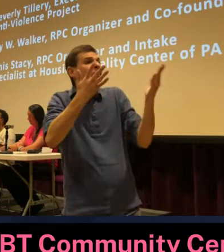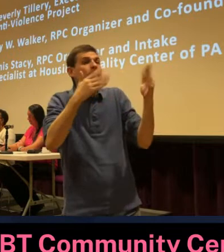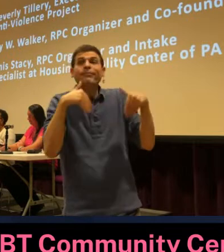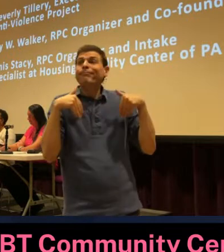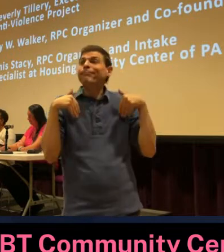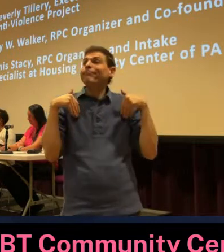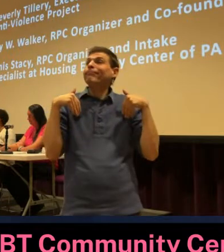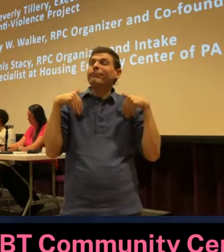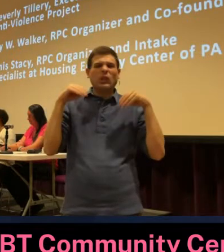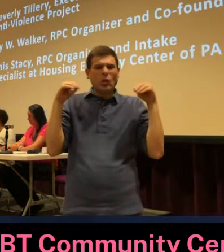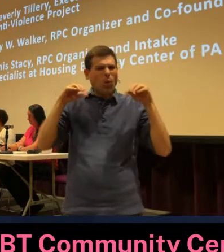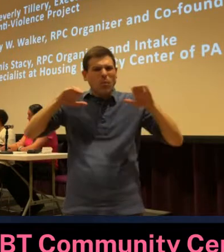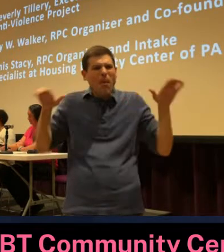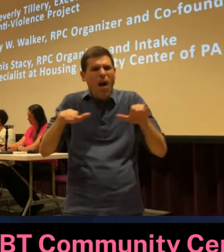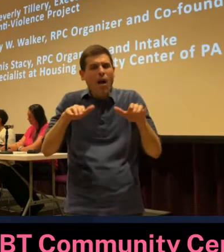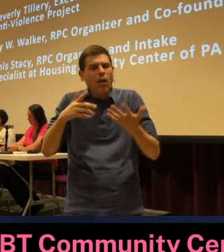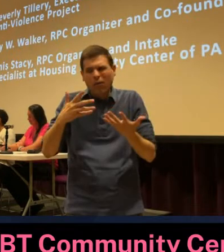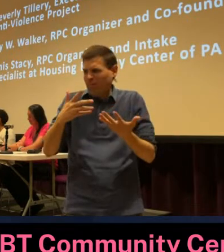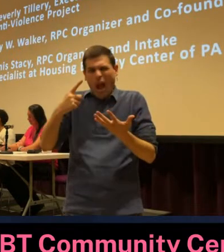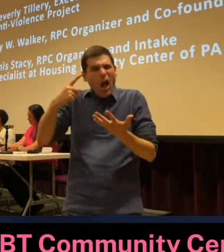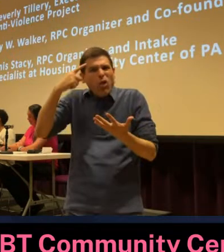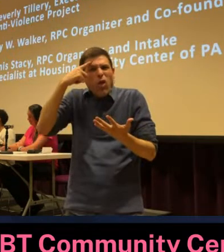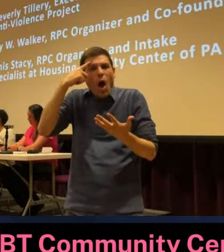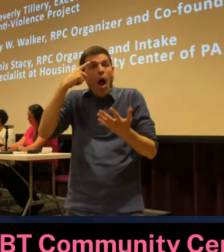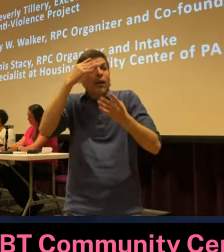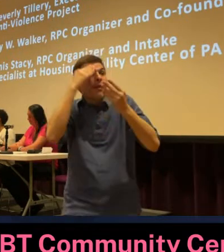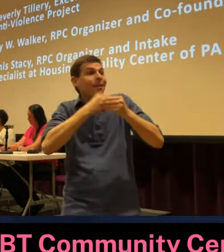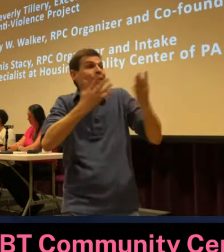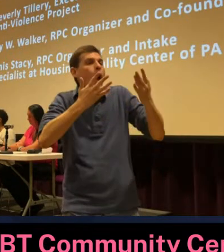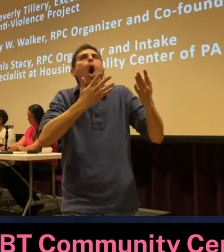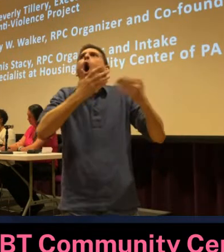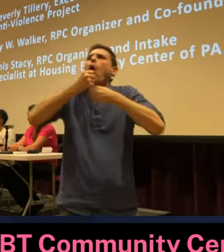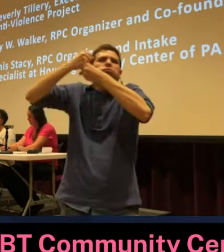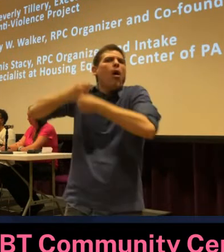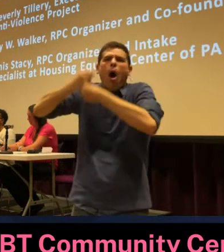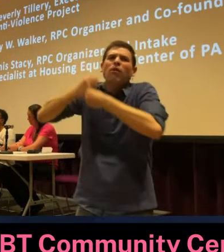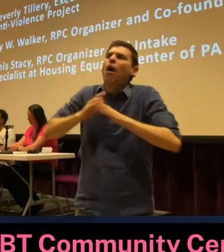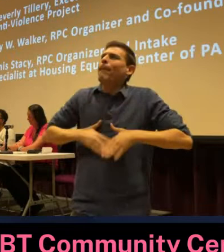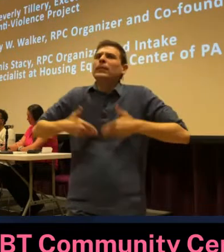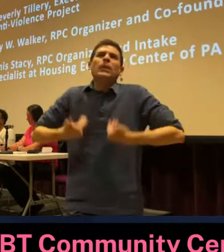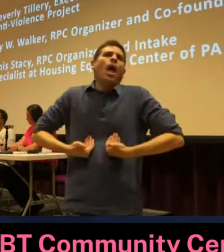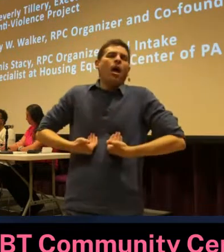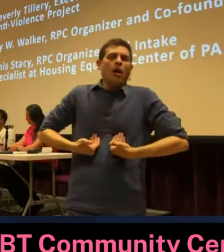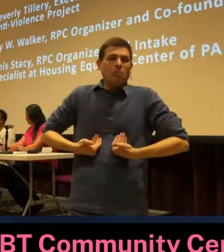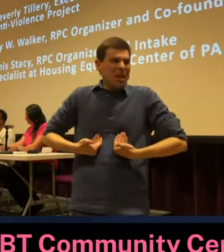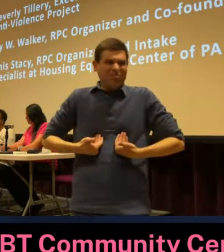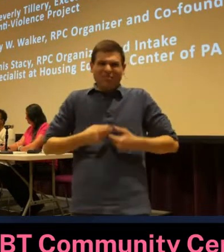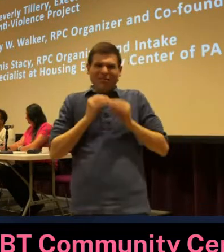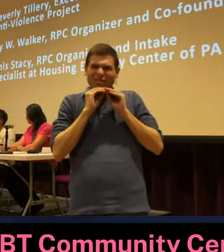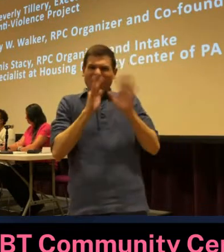earlier, where is the outrage? Even within our community sometimes,